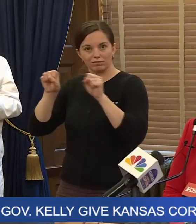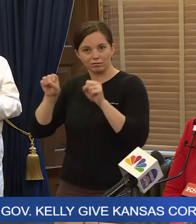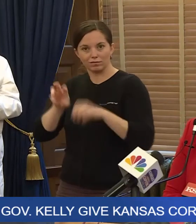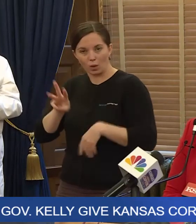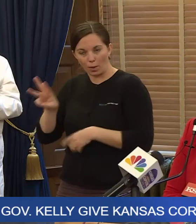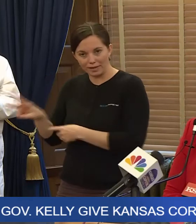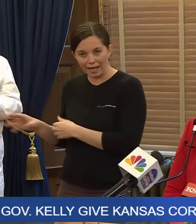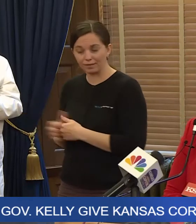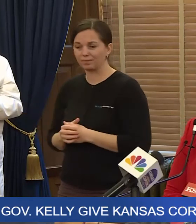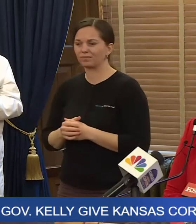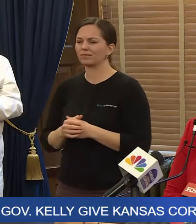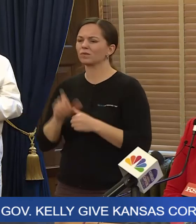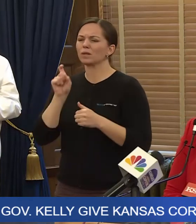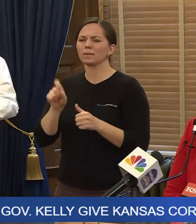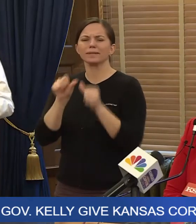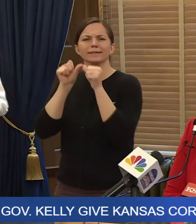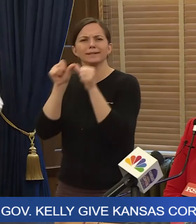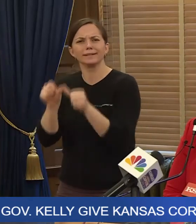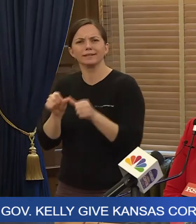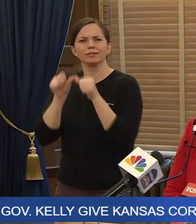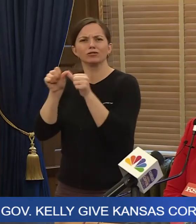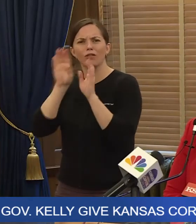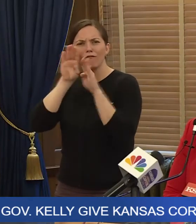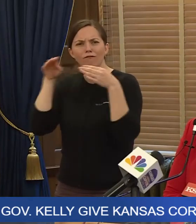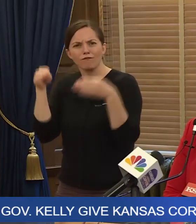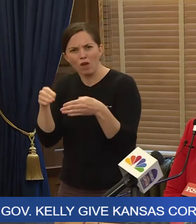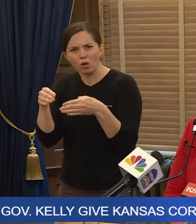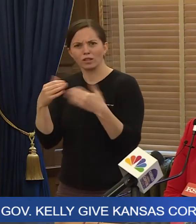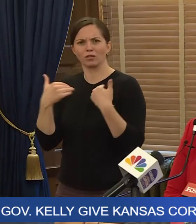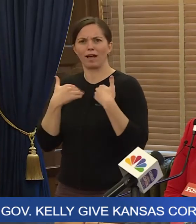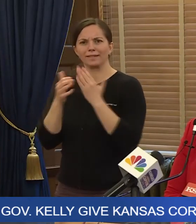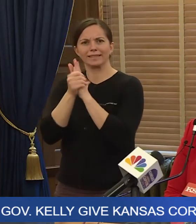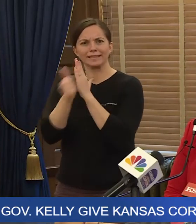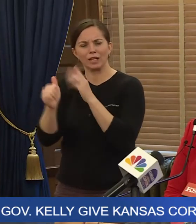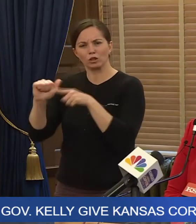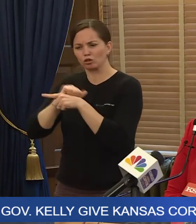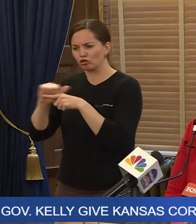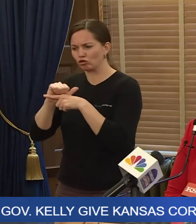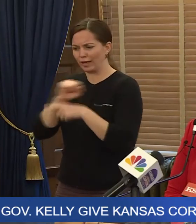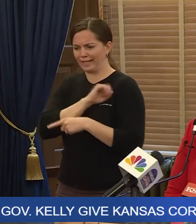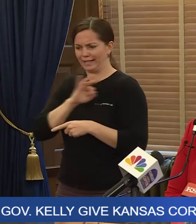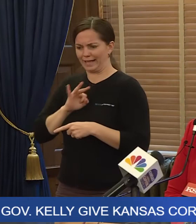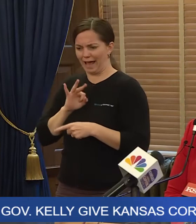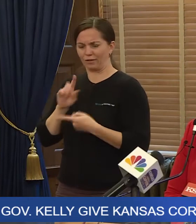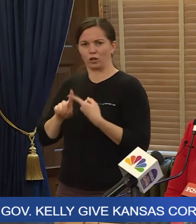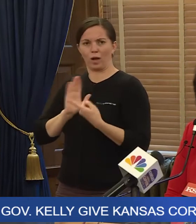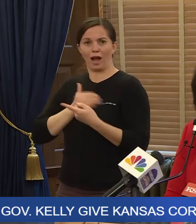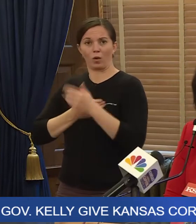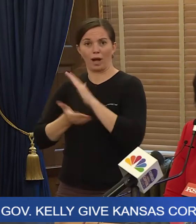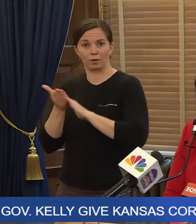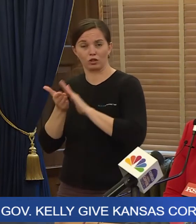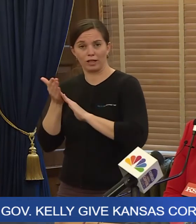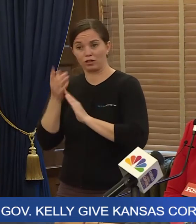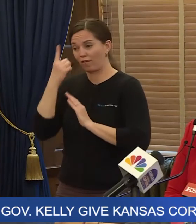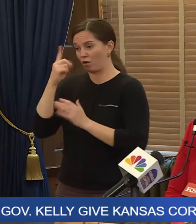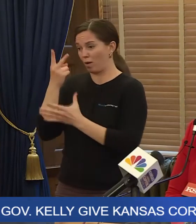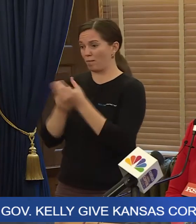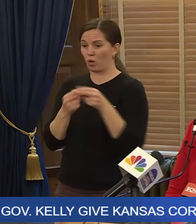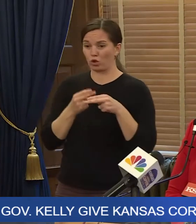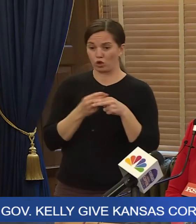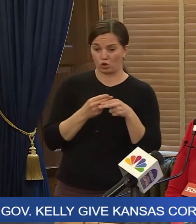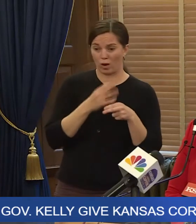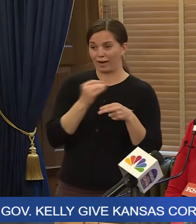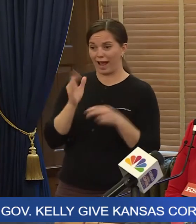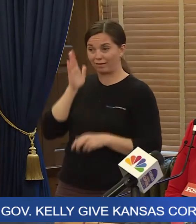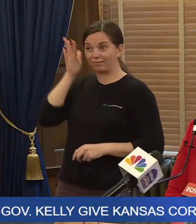work continually and incrementally add skilled and trained staff to our contact center operations, both for the short term and long